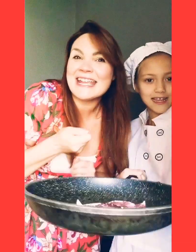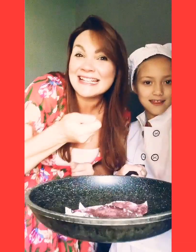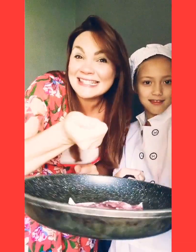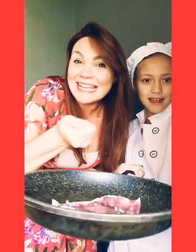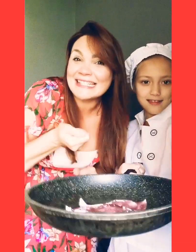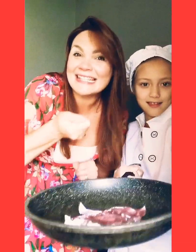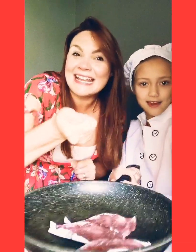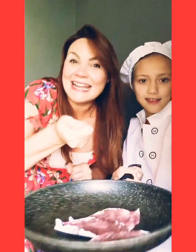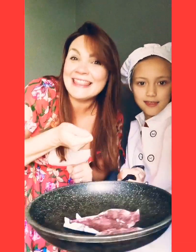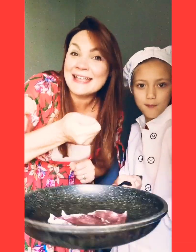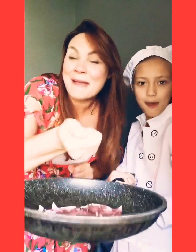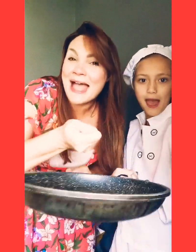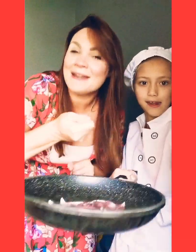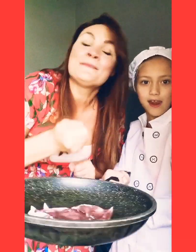3 fat sausages sizzling in the pan.